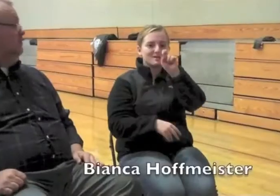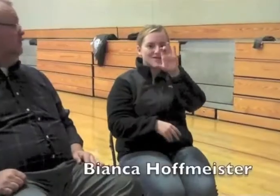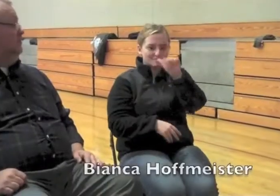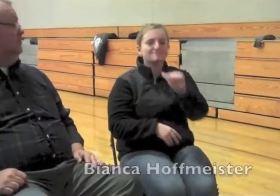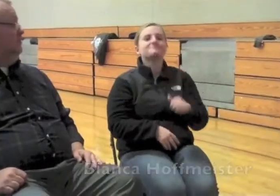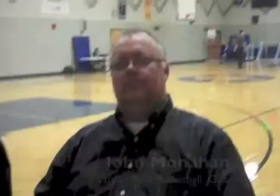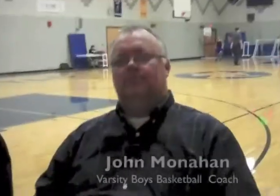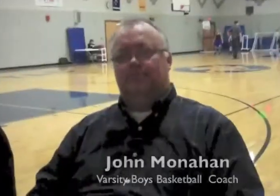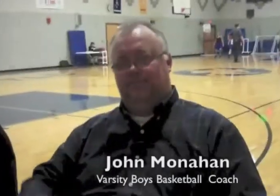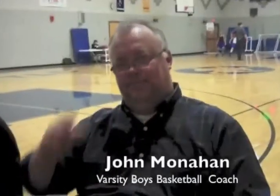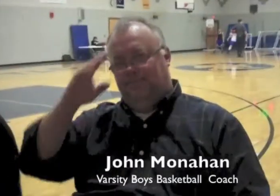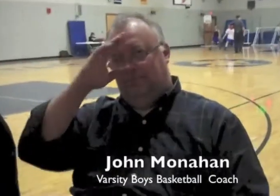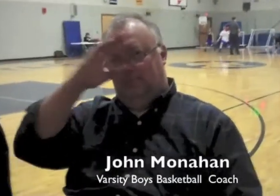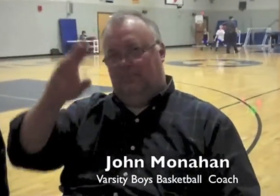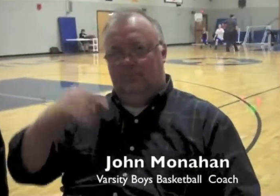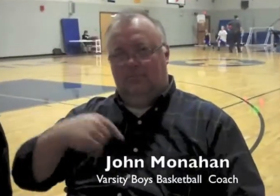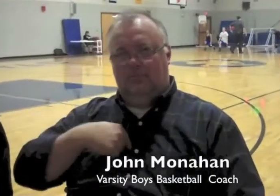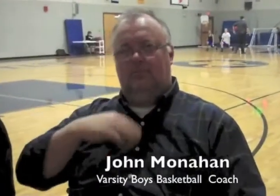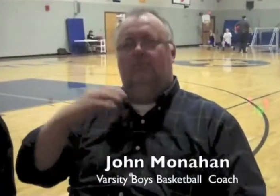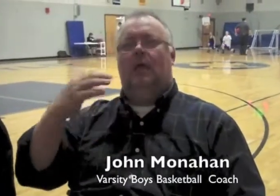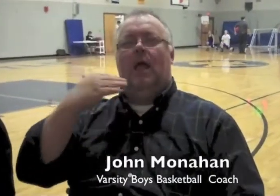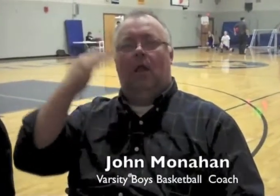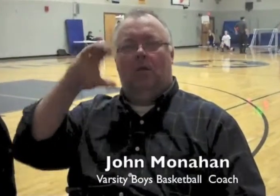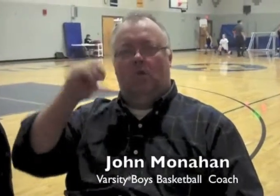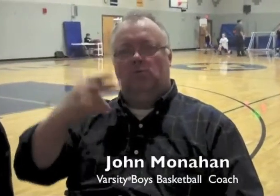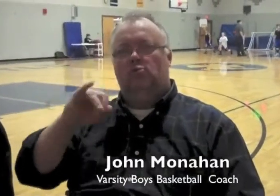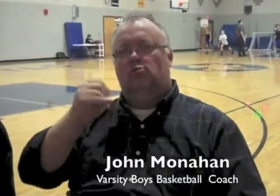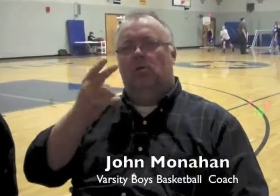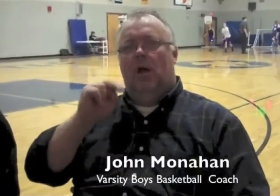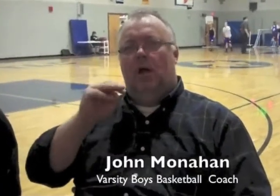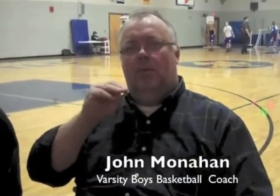Hi, Bianca here. Hello, head coach, John Monaghan.